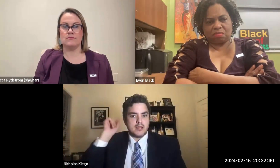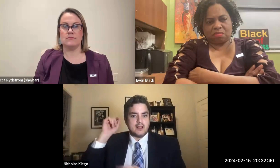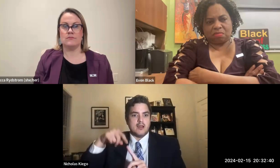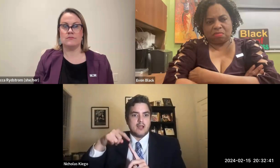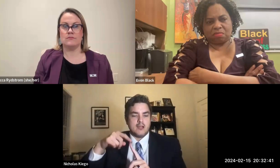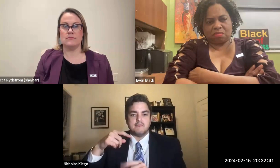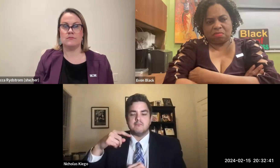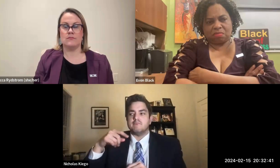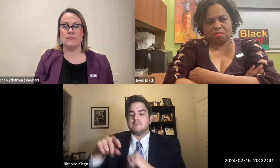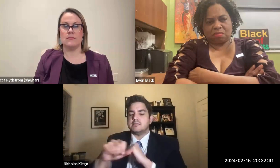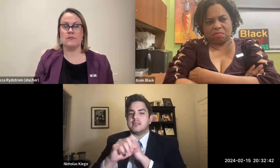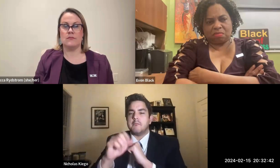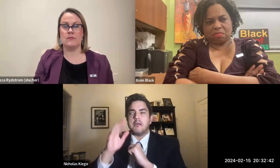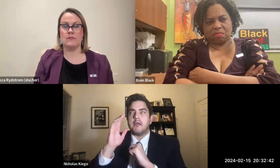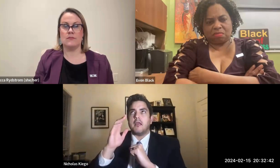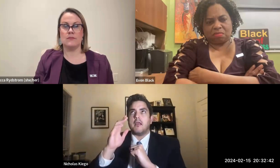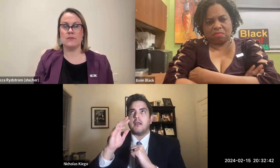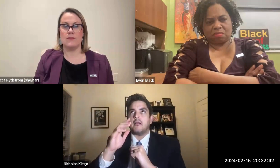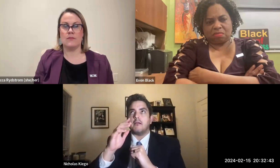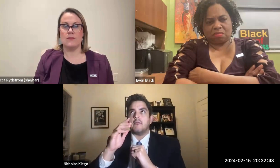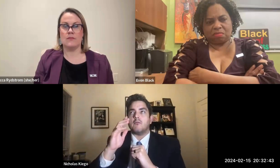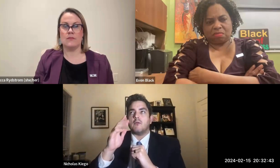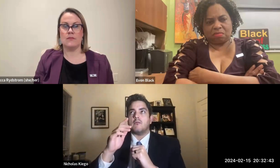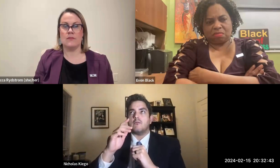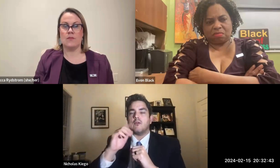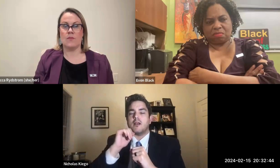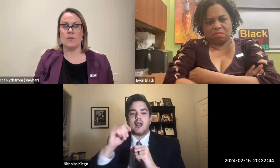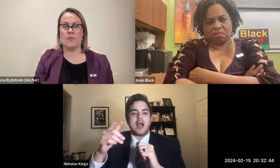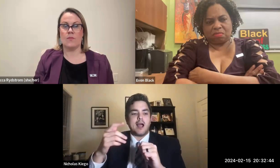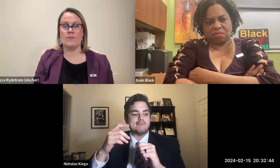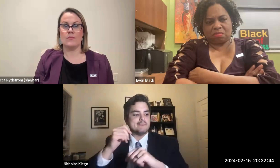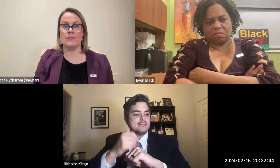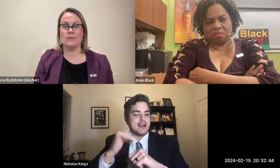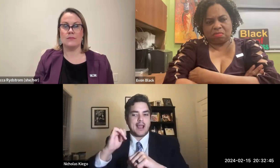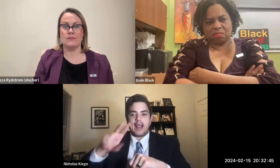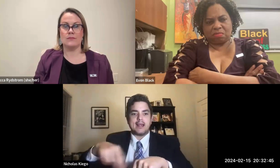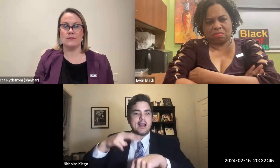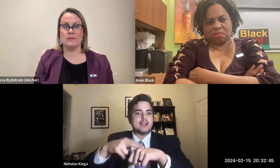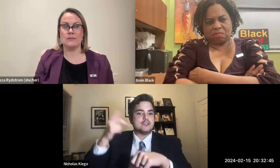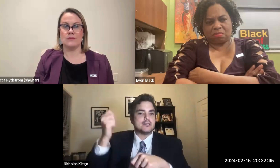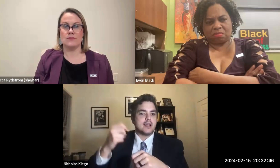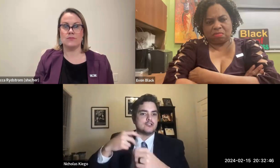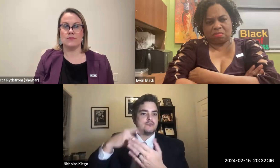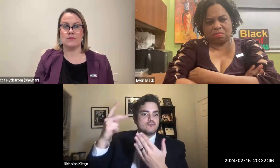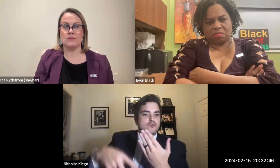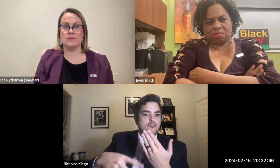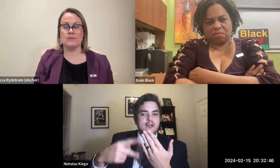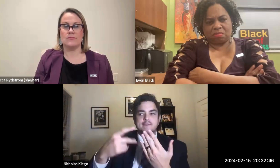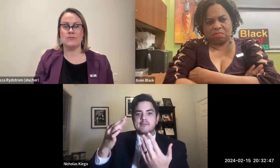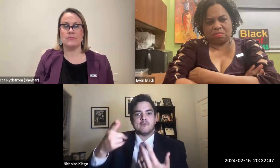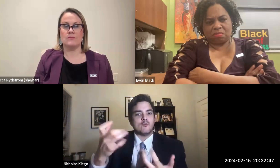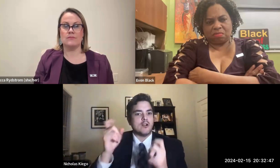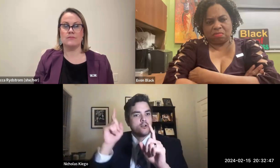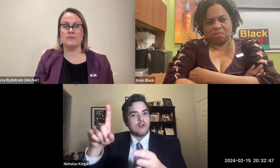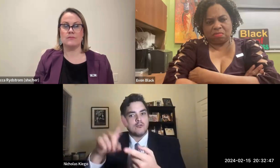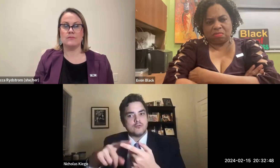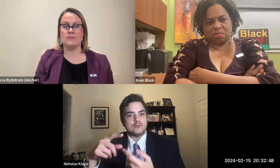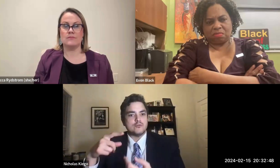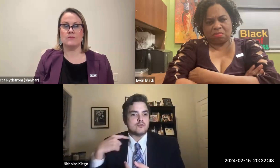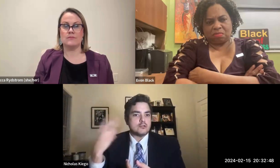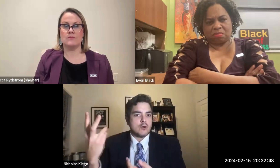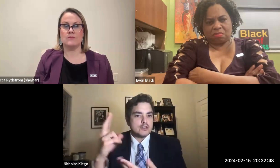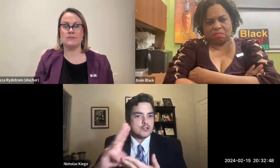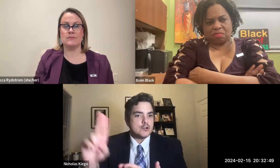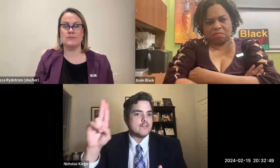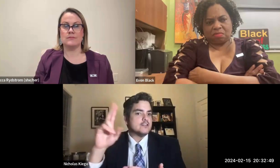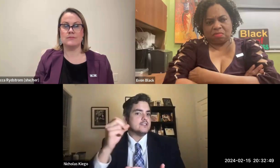scholarships, when those students come to Gallaudet, the campaign isn't like set up as a